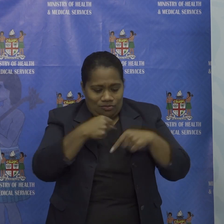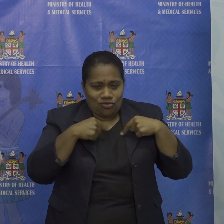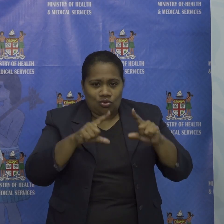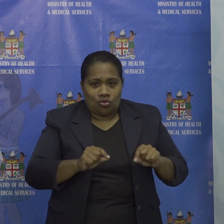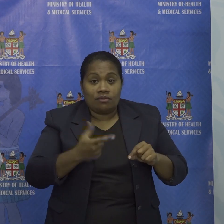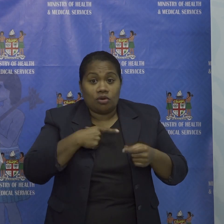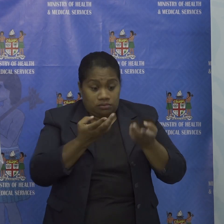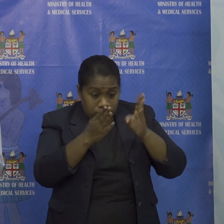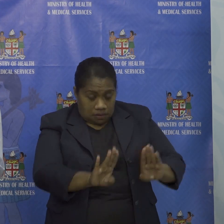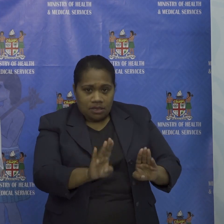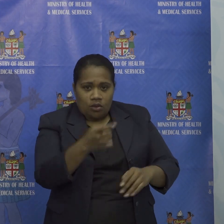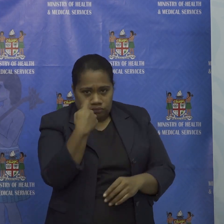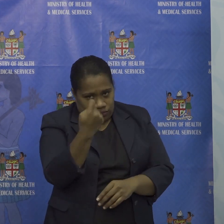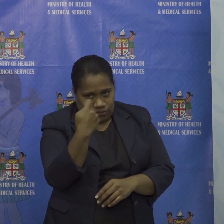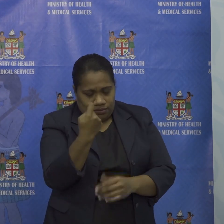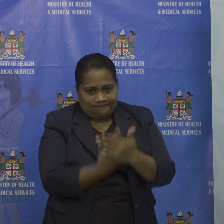lockdown is only in Suva.